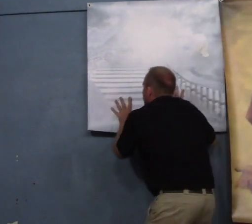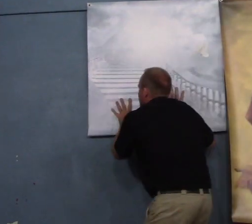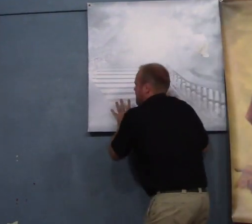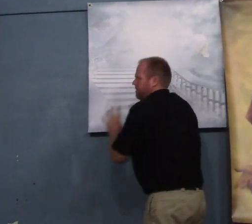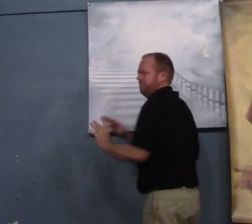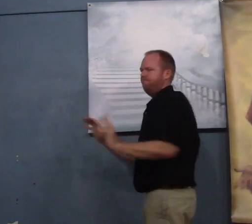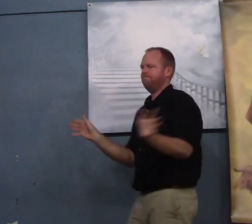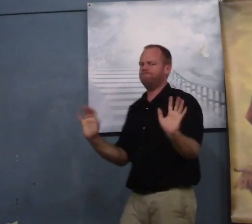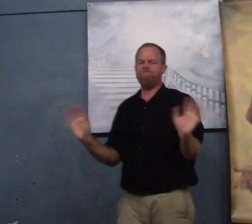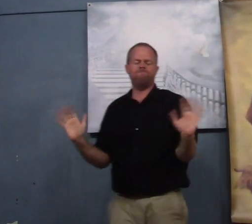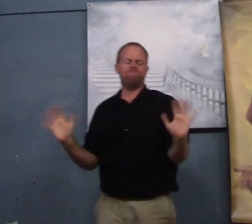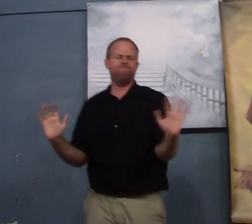not going to bring you to heaven.